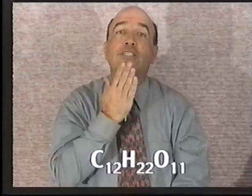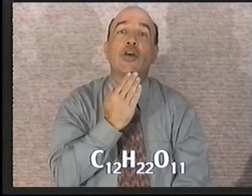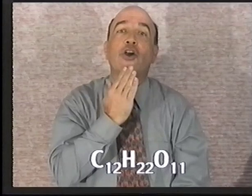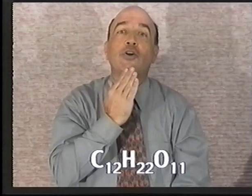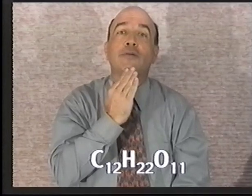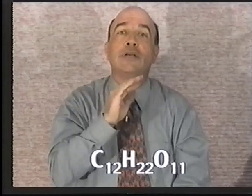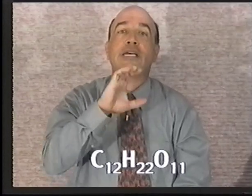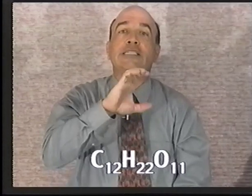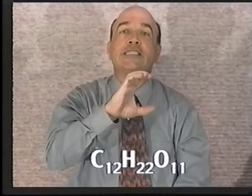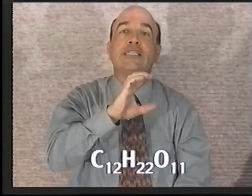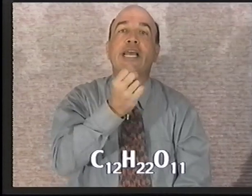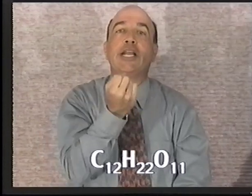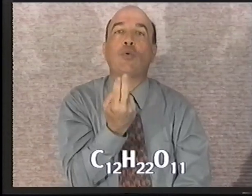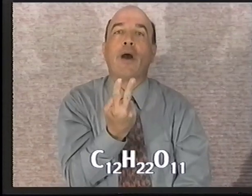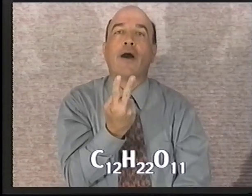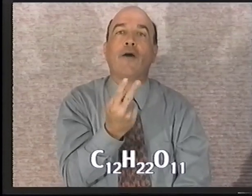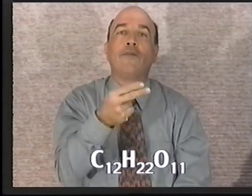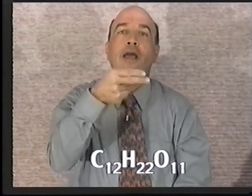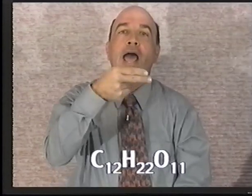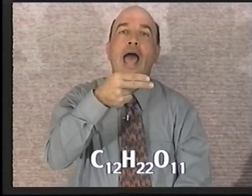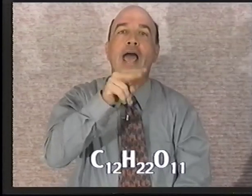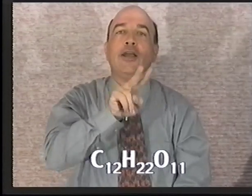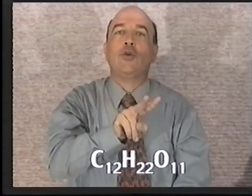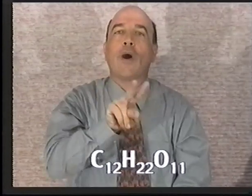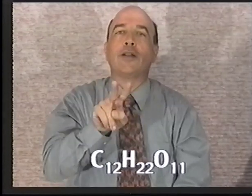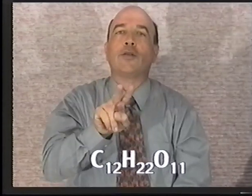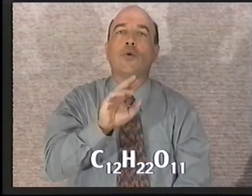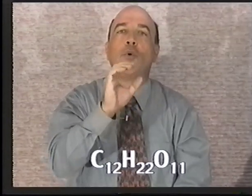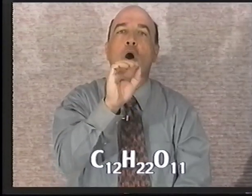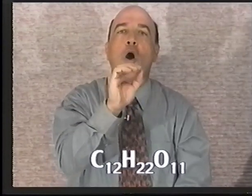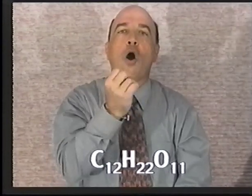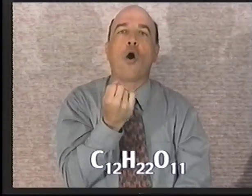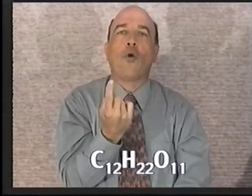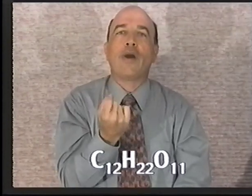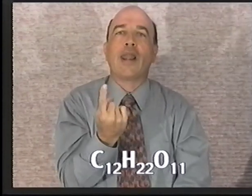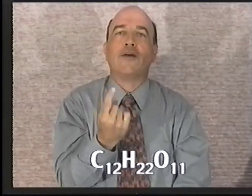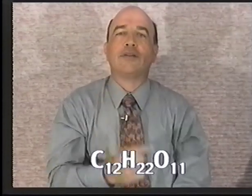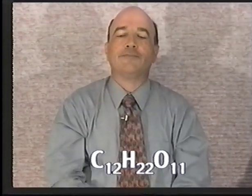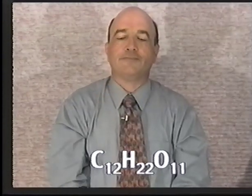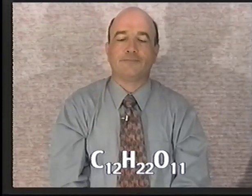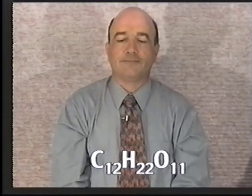Sugar, C12, A22, O11.